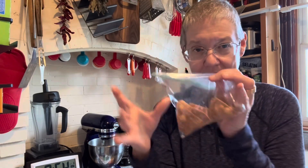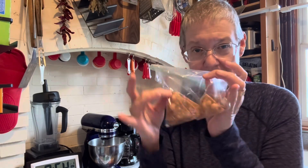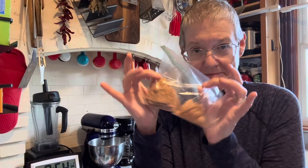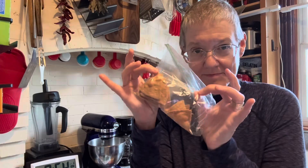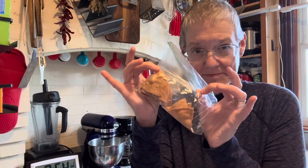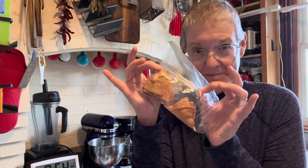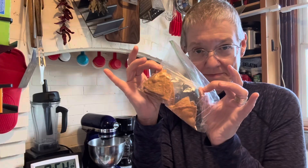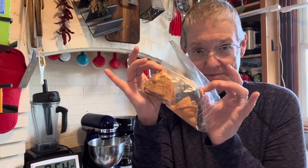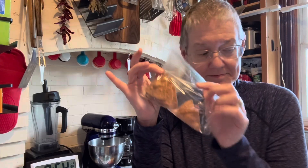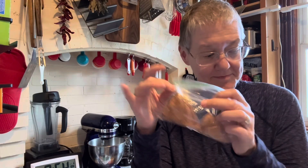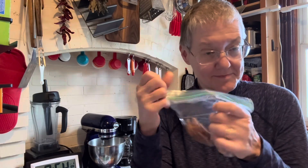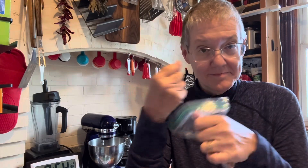1 serving.